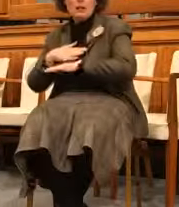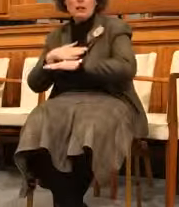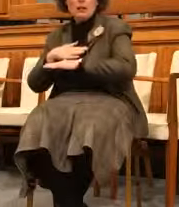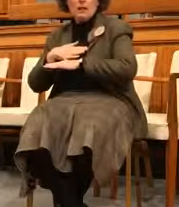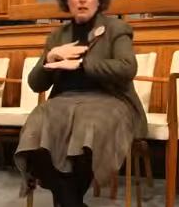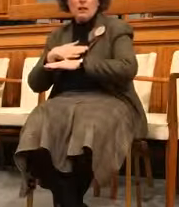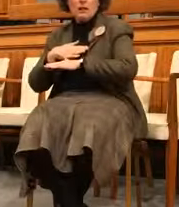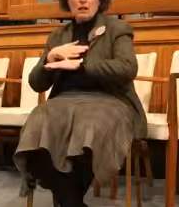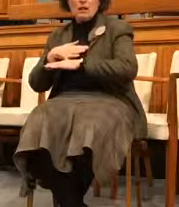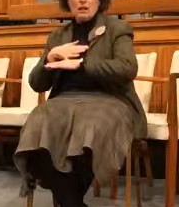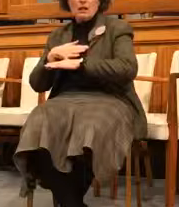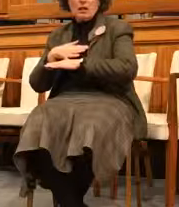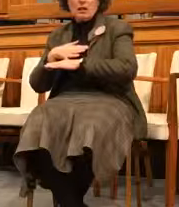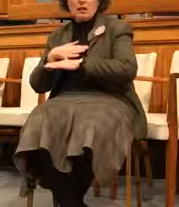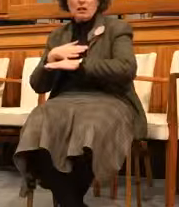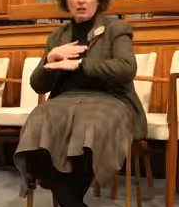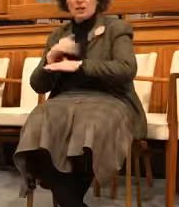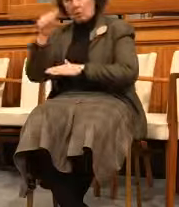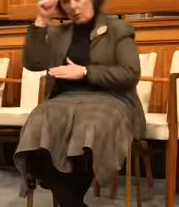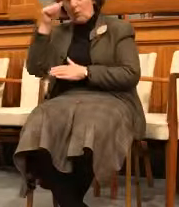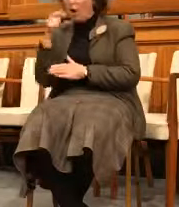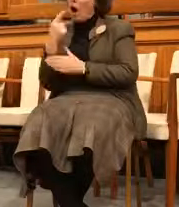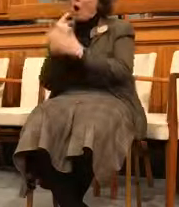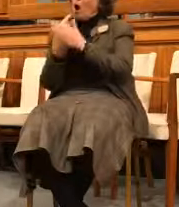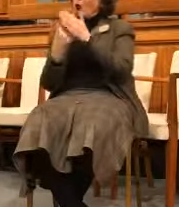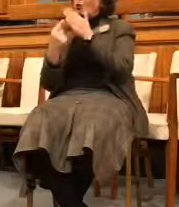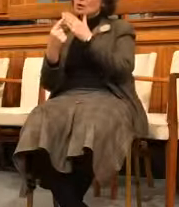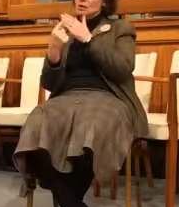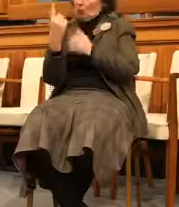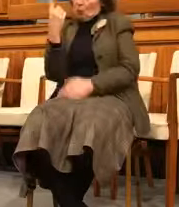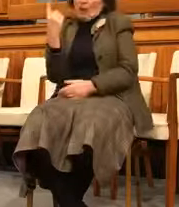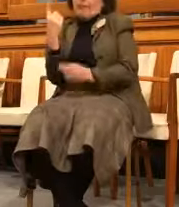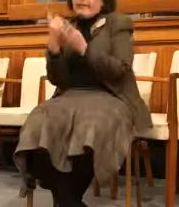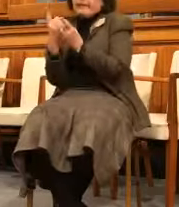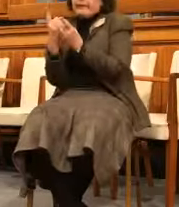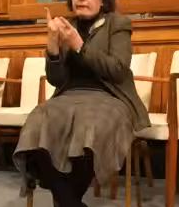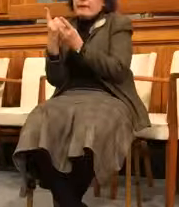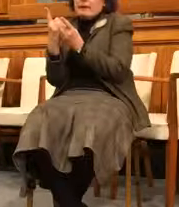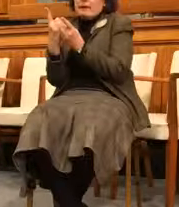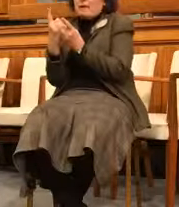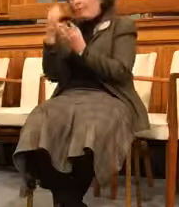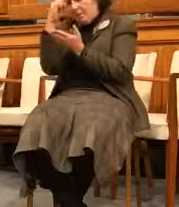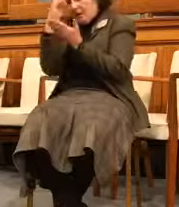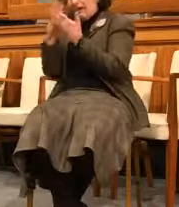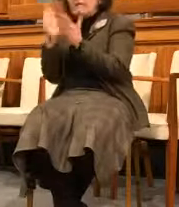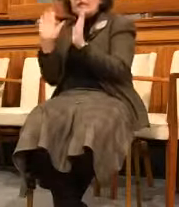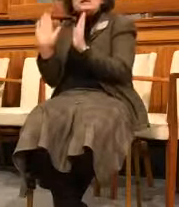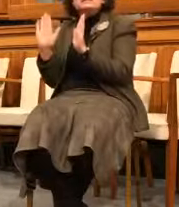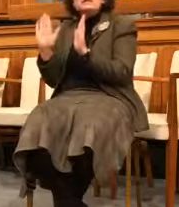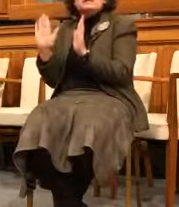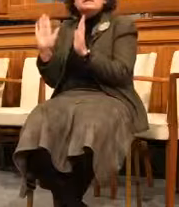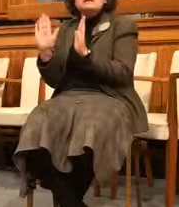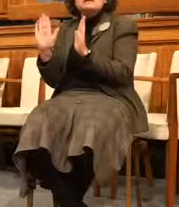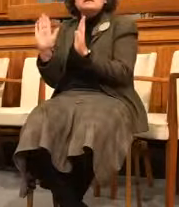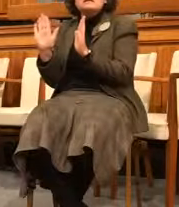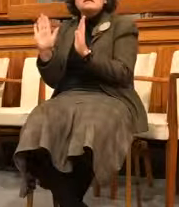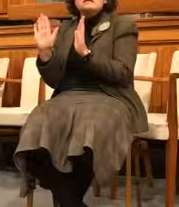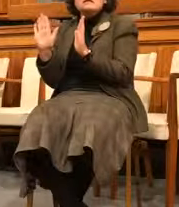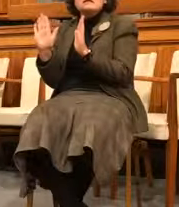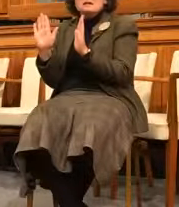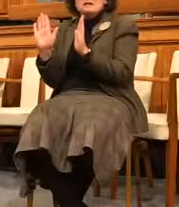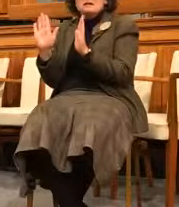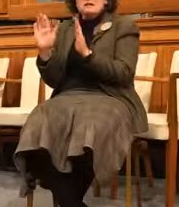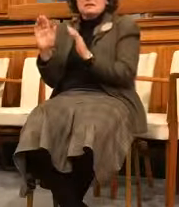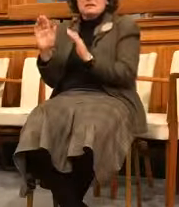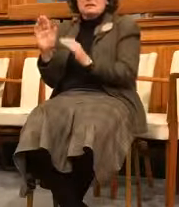word only has almost a dual sense. Only believe. It's not